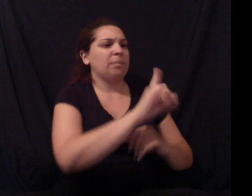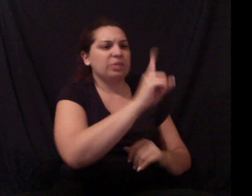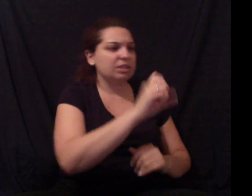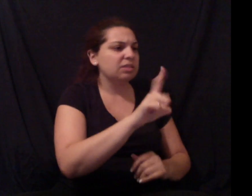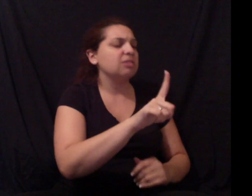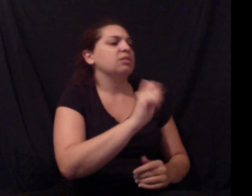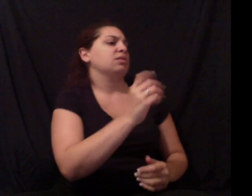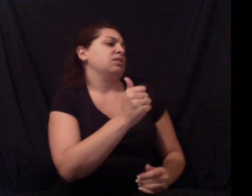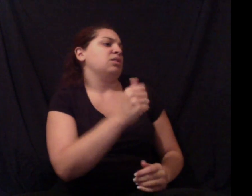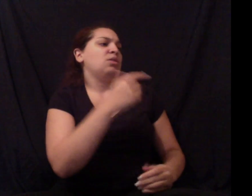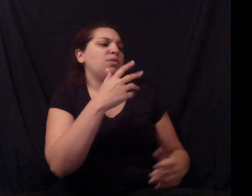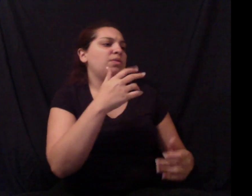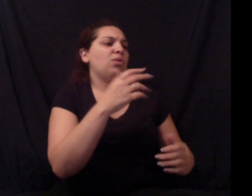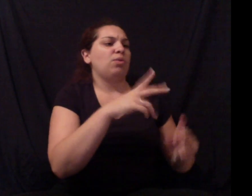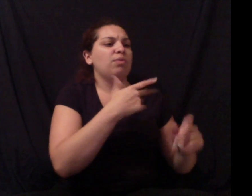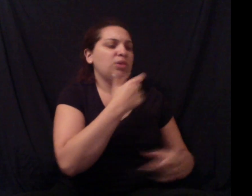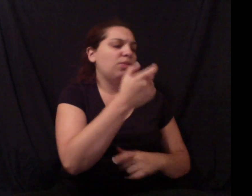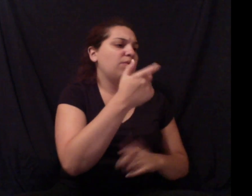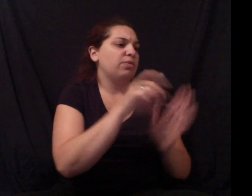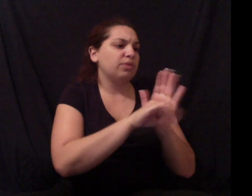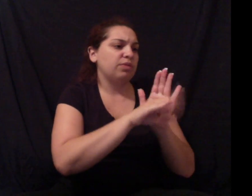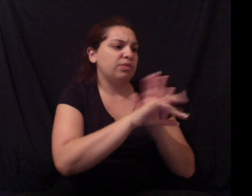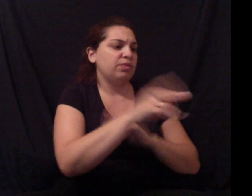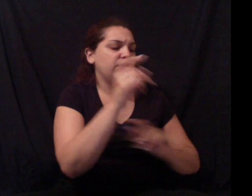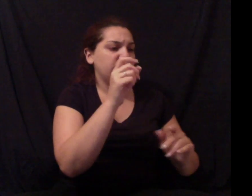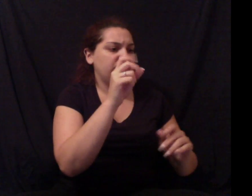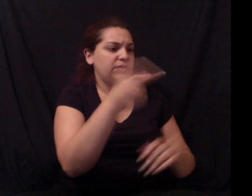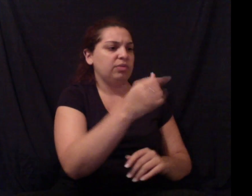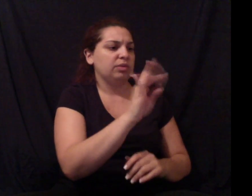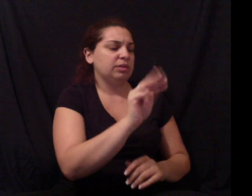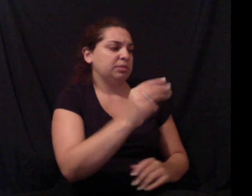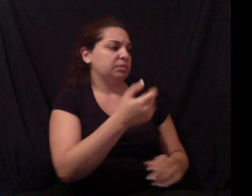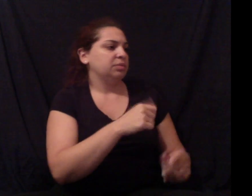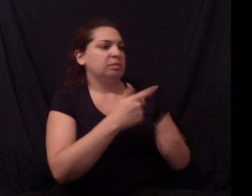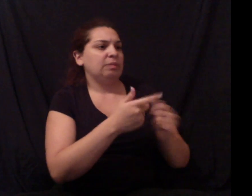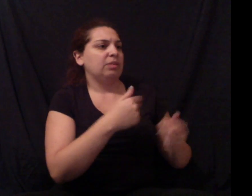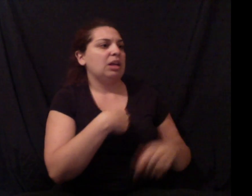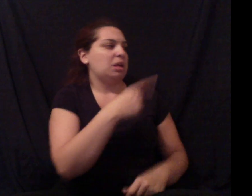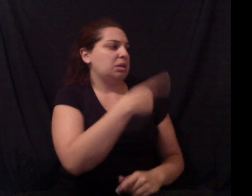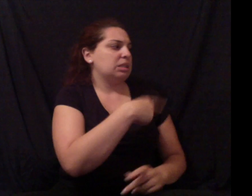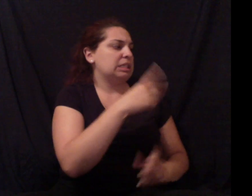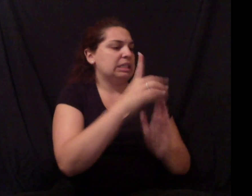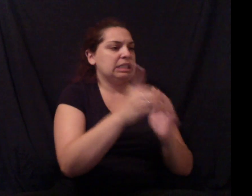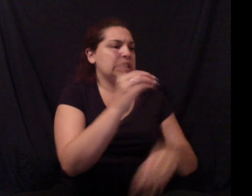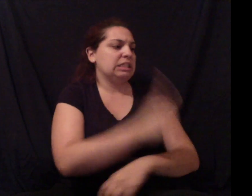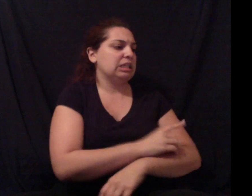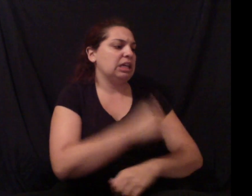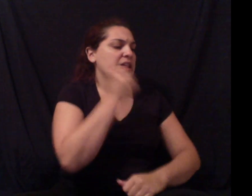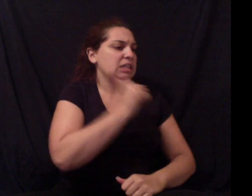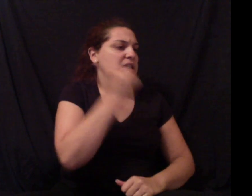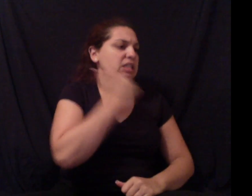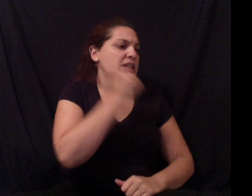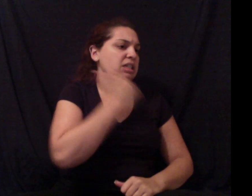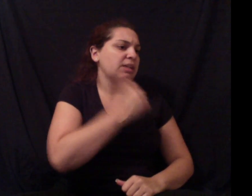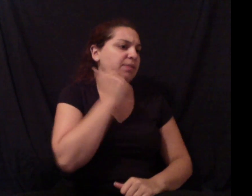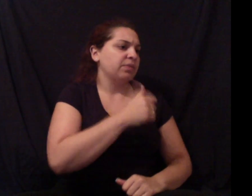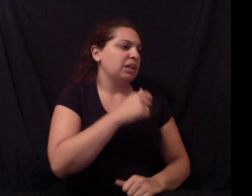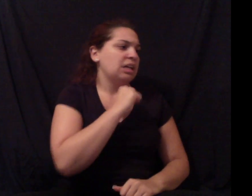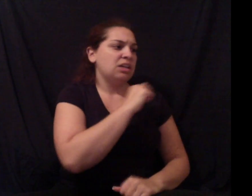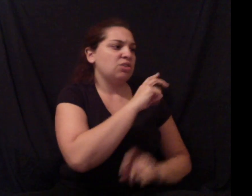But whenever it came to like, the people that I encountered day to day, most people would have never been supportive of this. They would have just